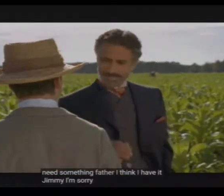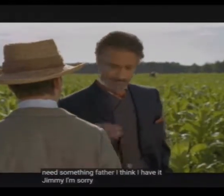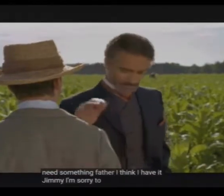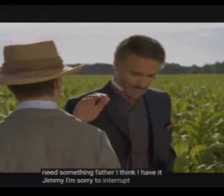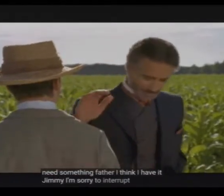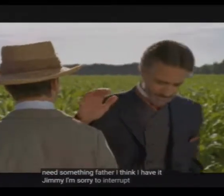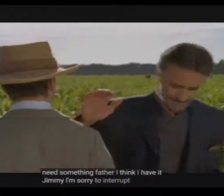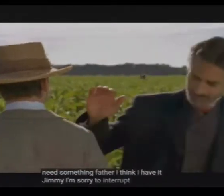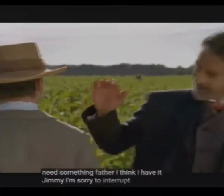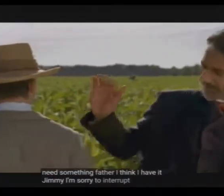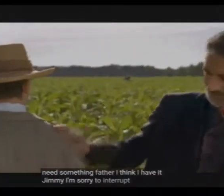Sorry to interrupt.